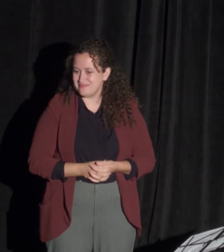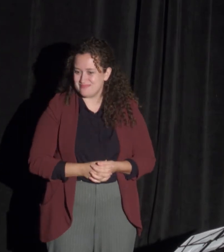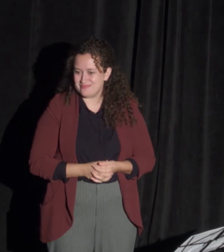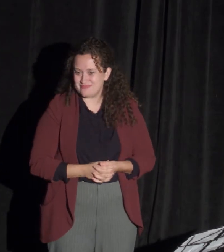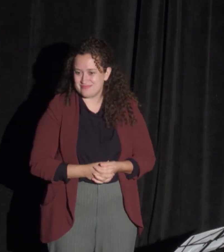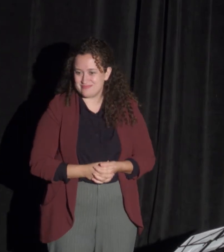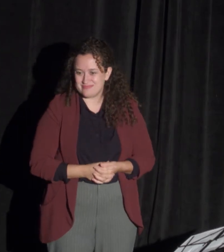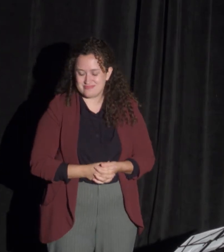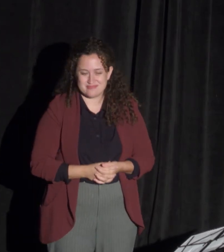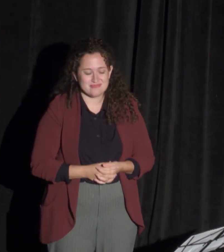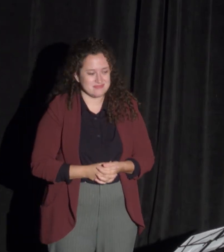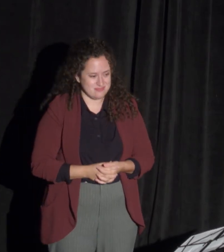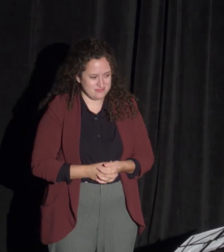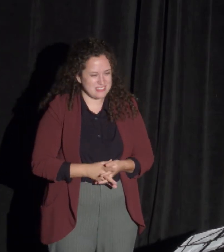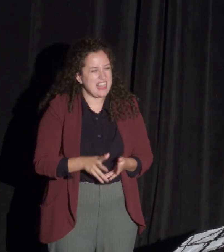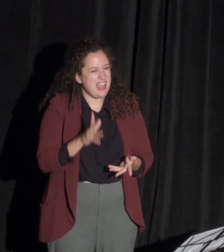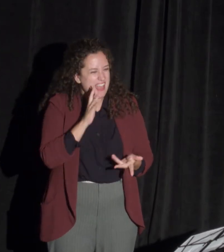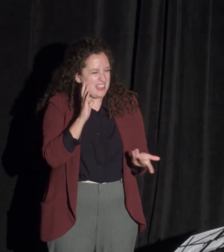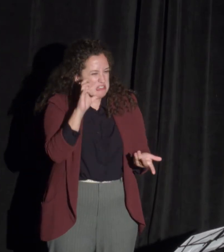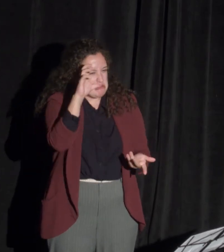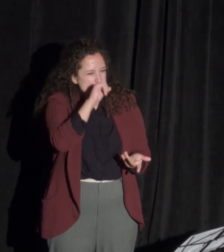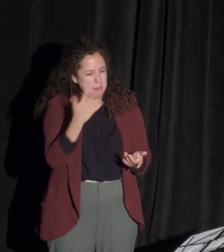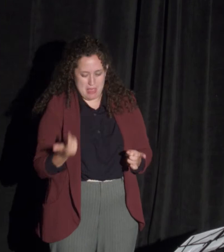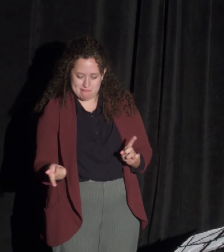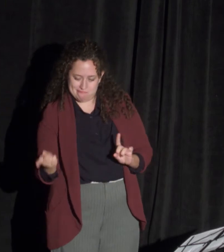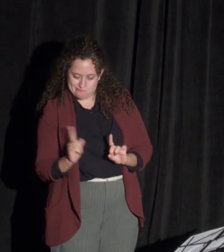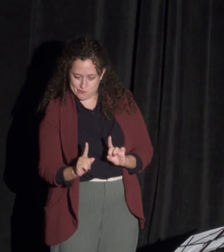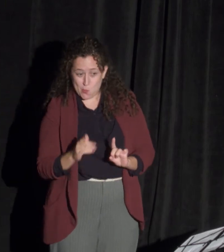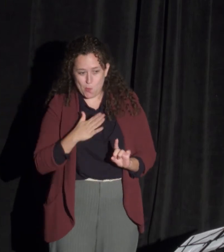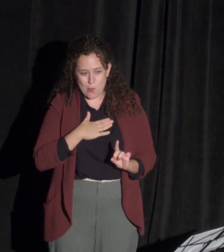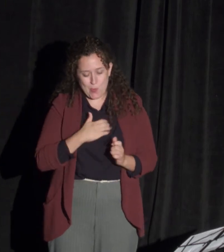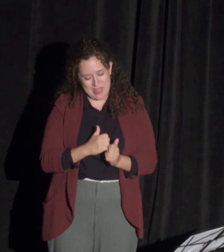I figured I would share the podium with my best related work.